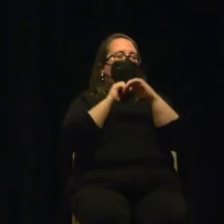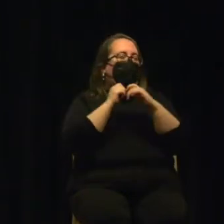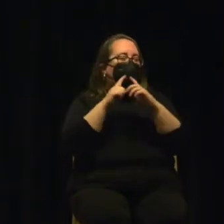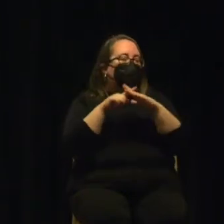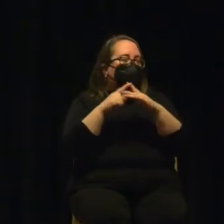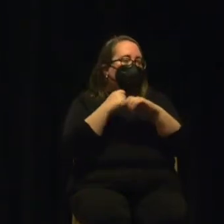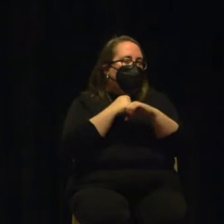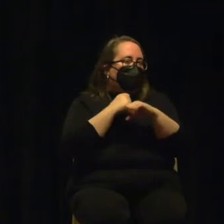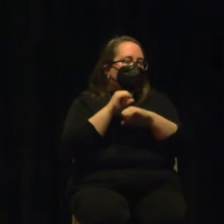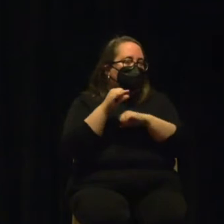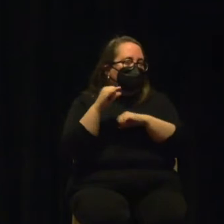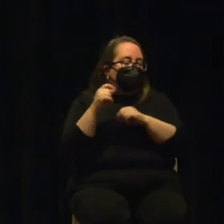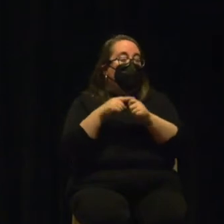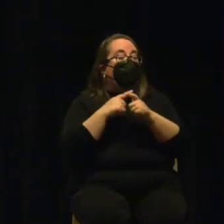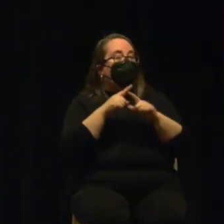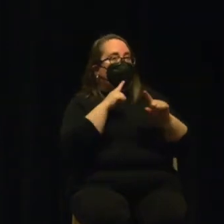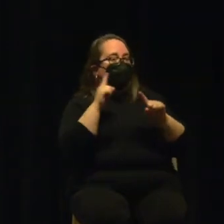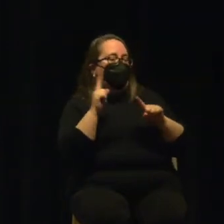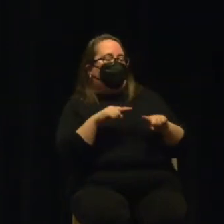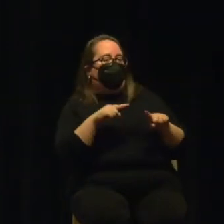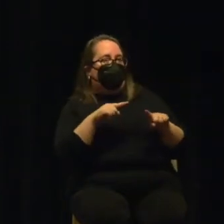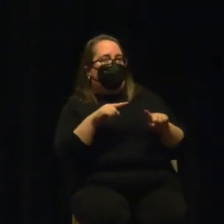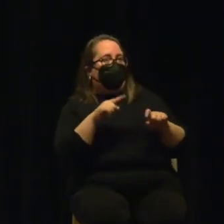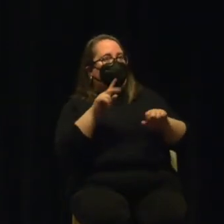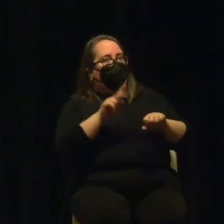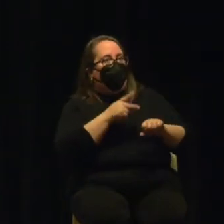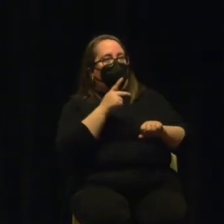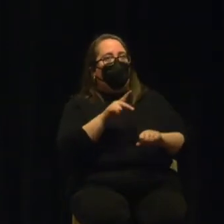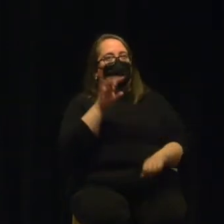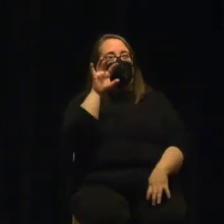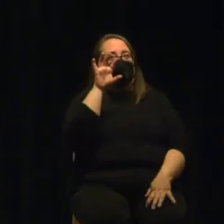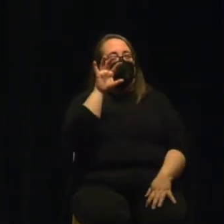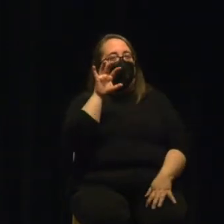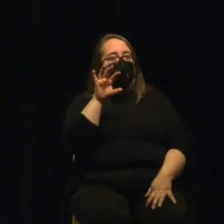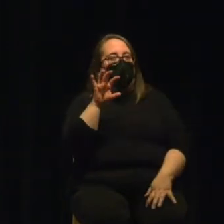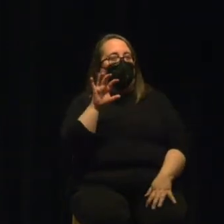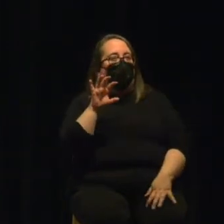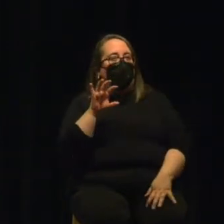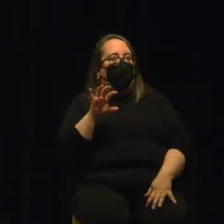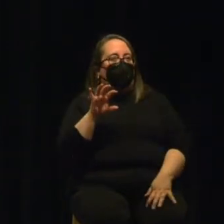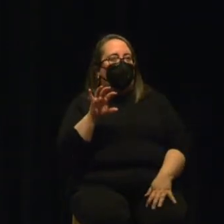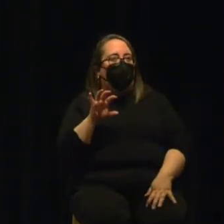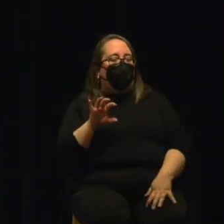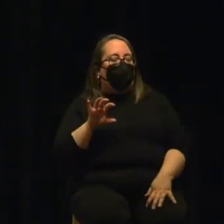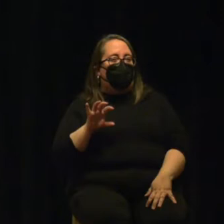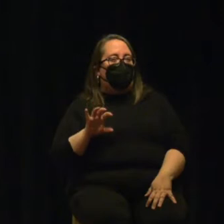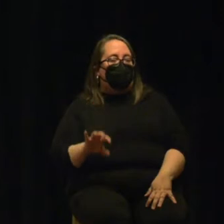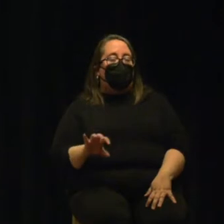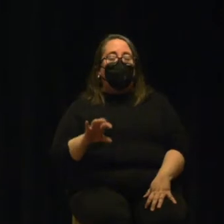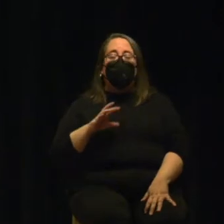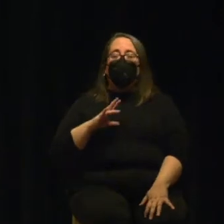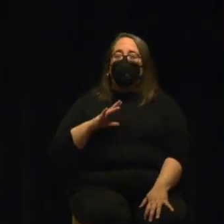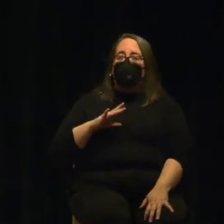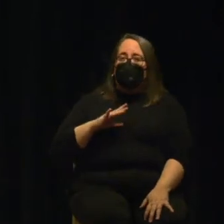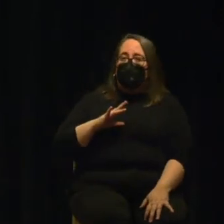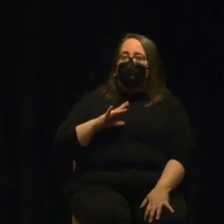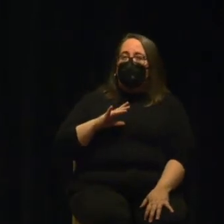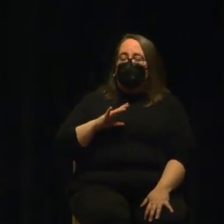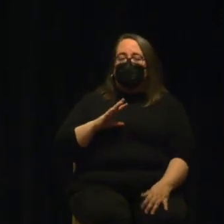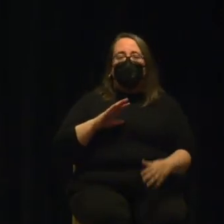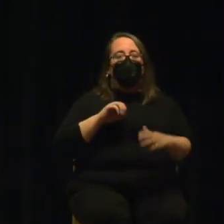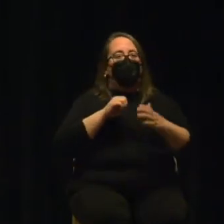Johnson? And then Jack Johnson answers that question as a poem, and then I get rid of the question and just leave what's there.